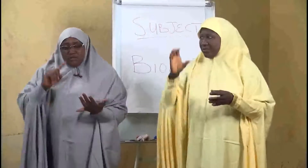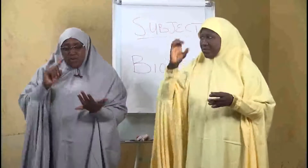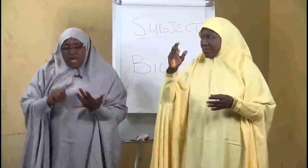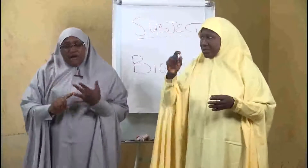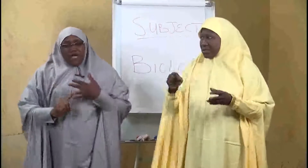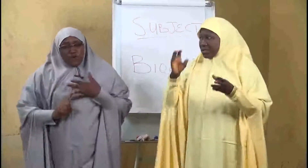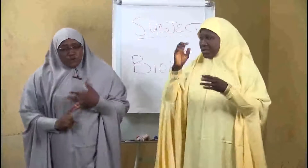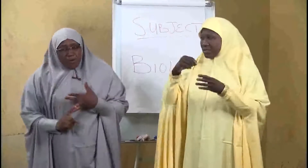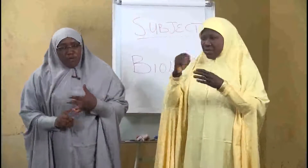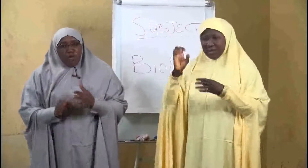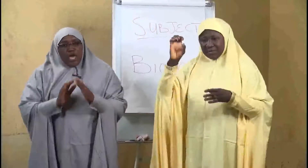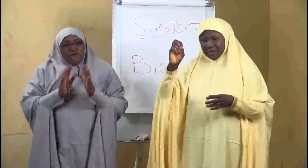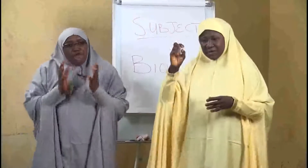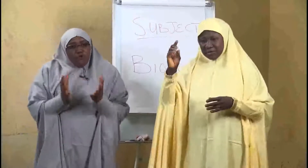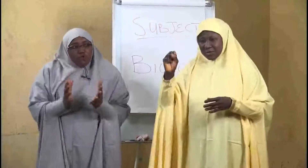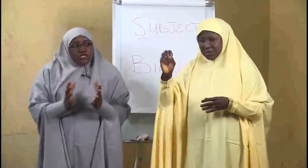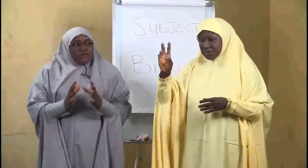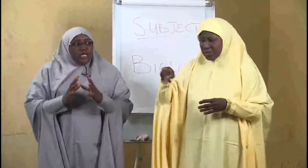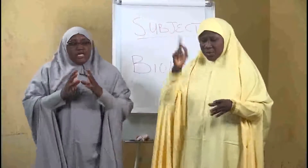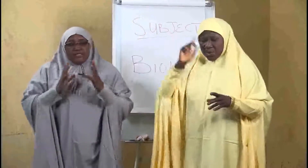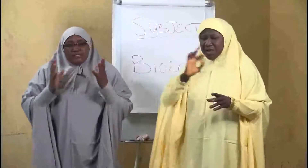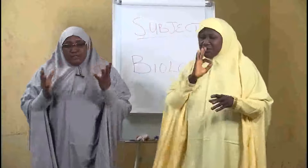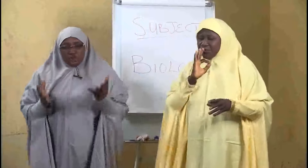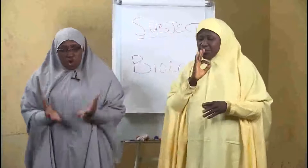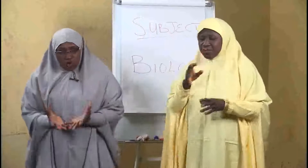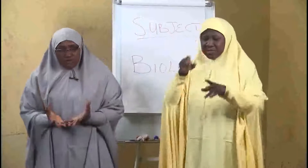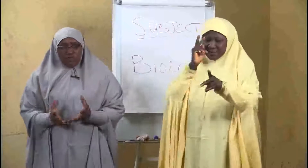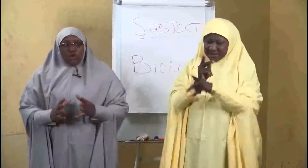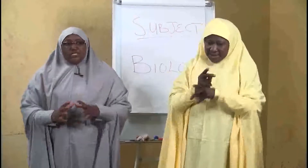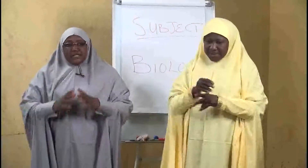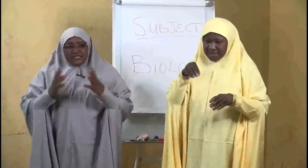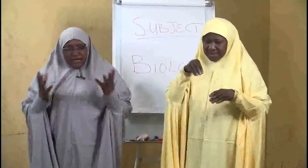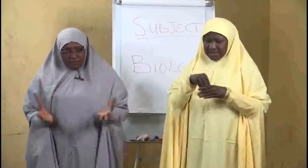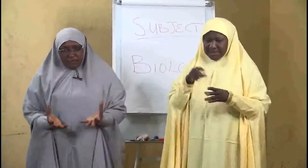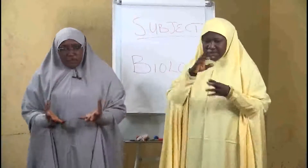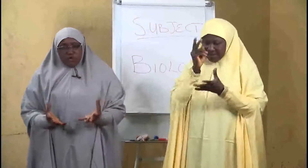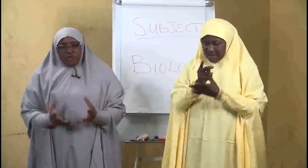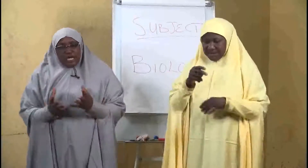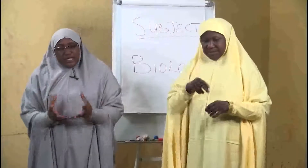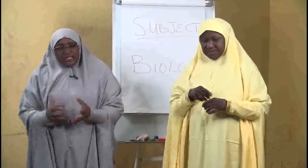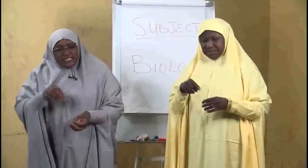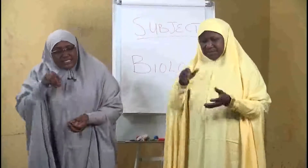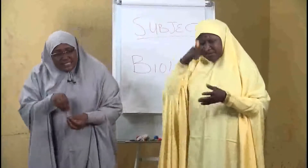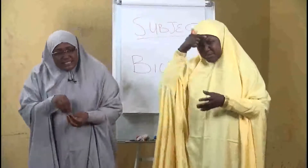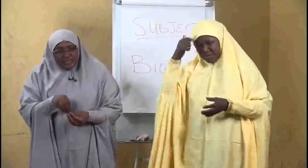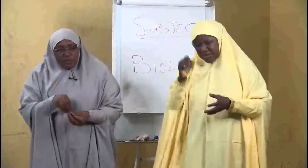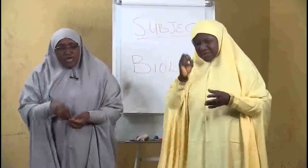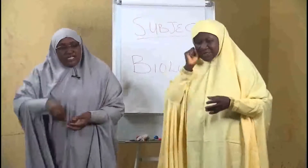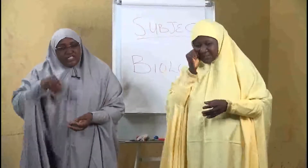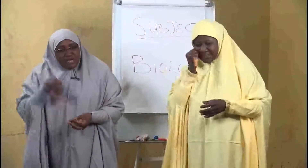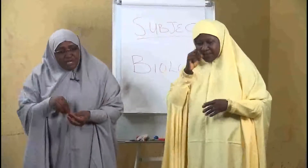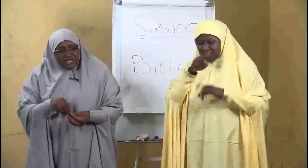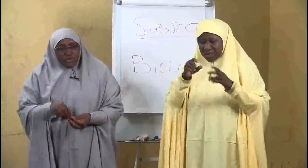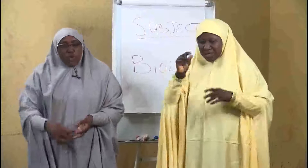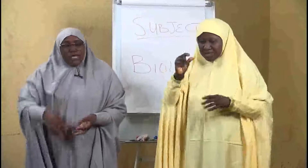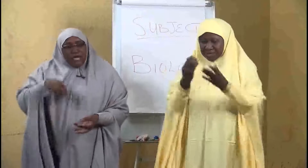cotyledon, we have endosperm, where food is stored or is reserved. So because the seed, when it